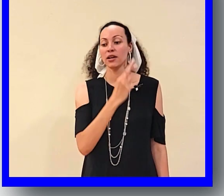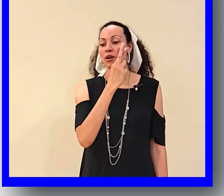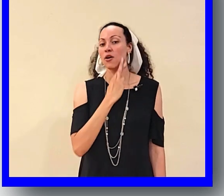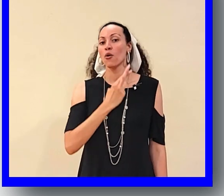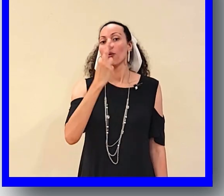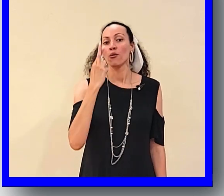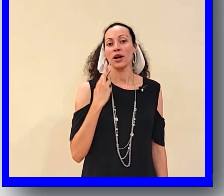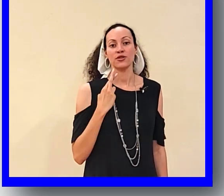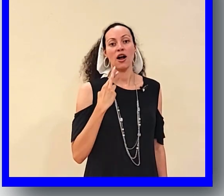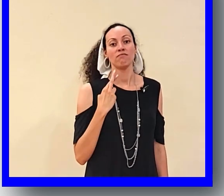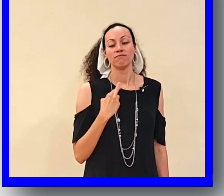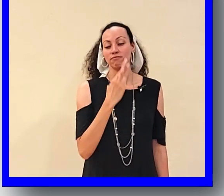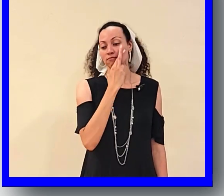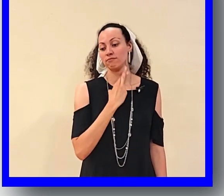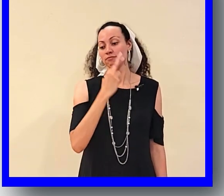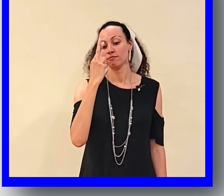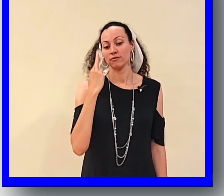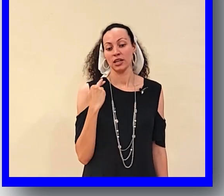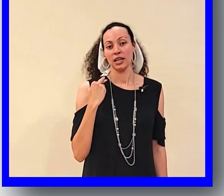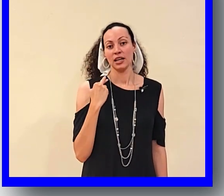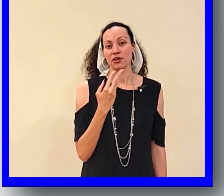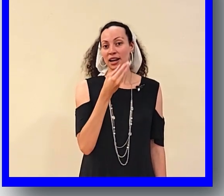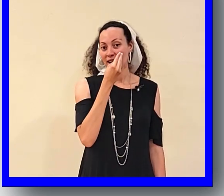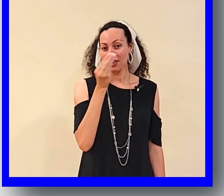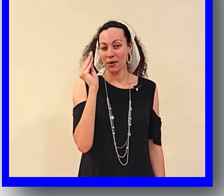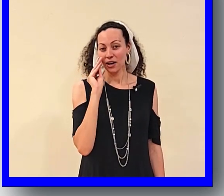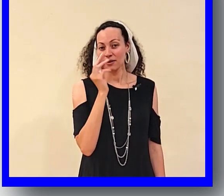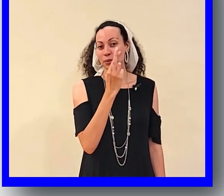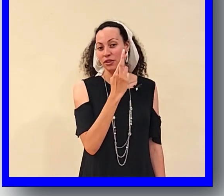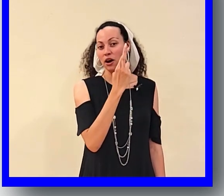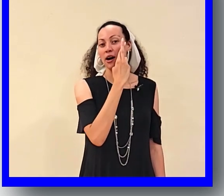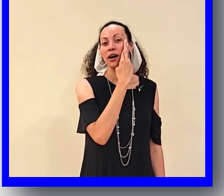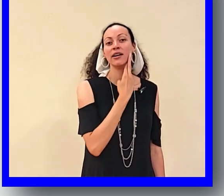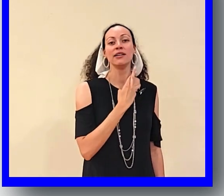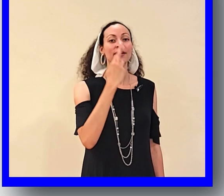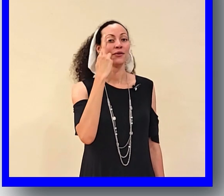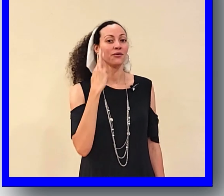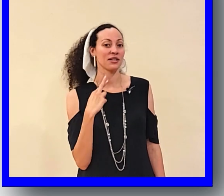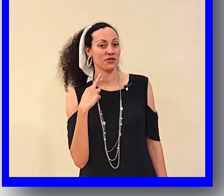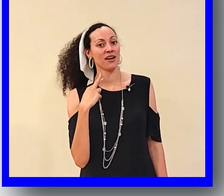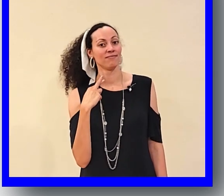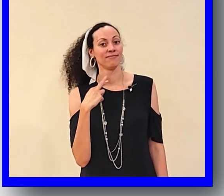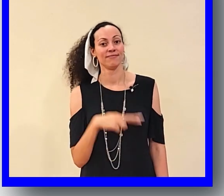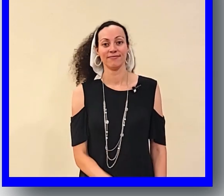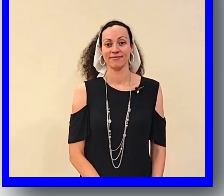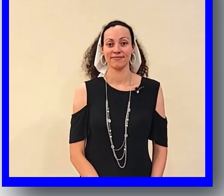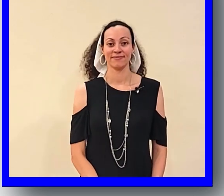side. Restaurant. Kind of like flower, but with an R,